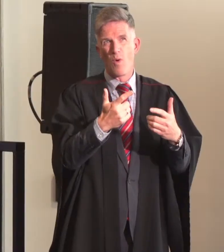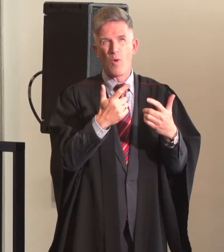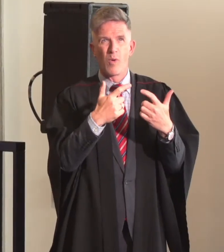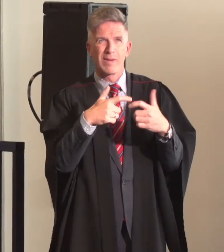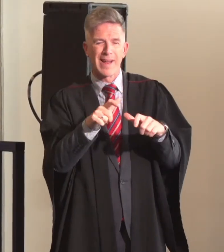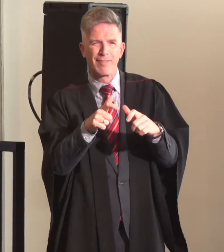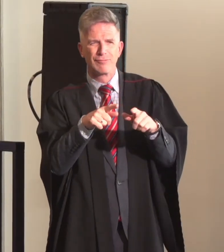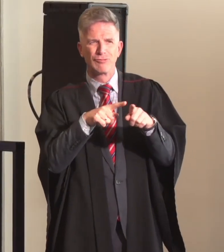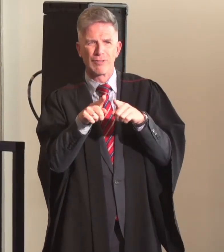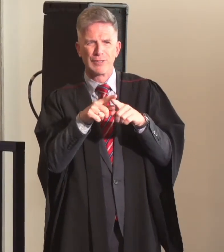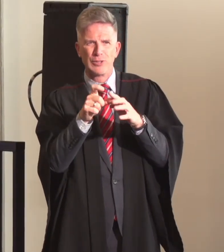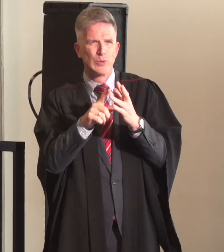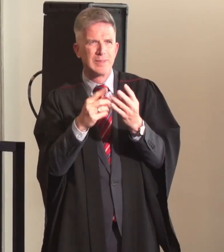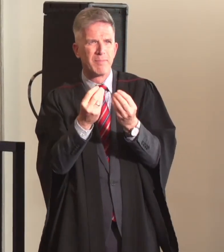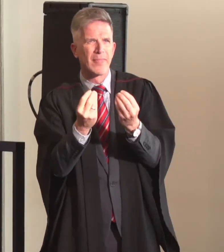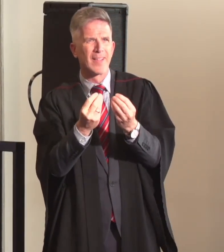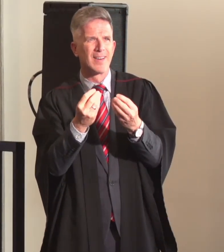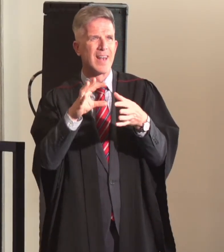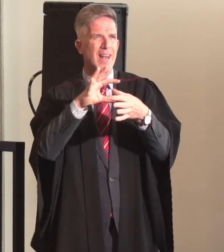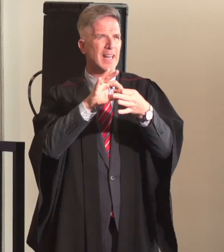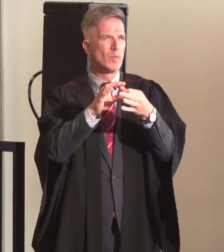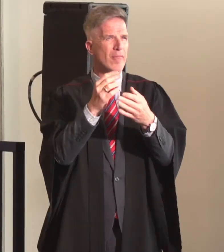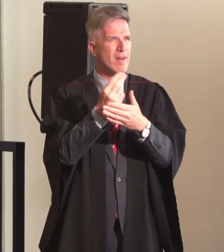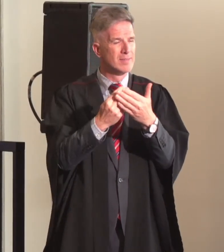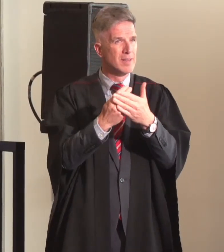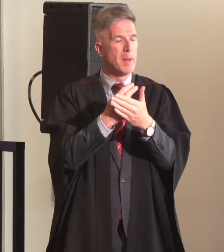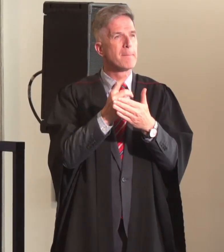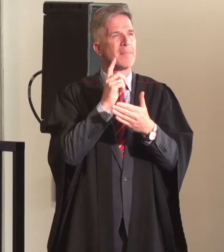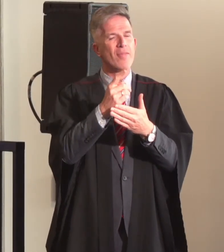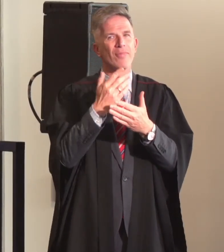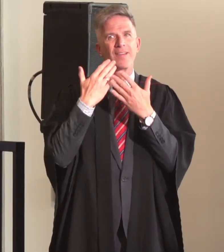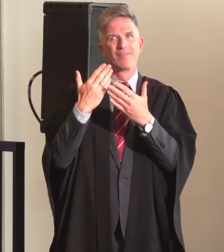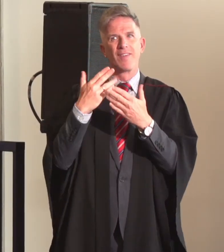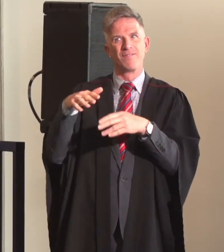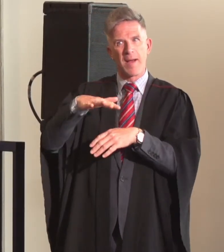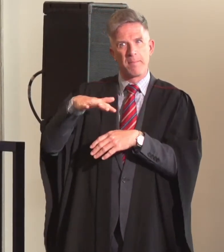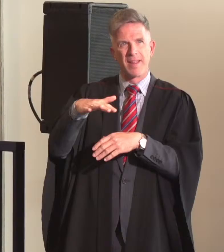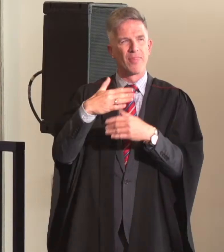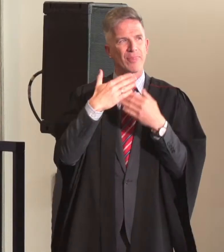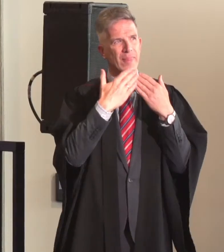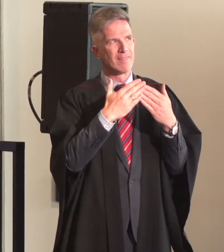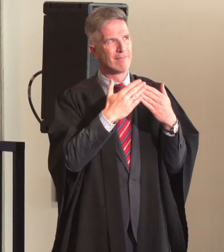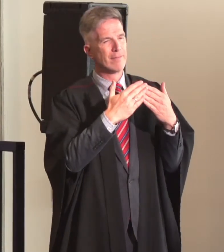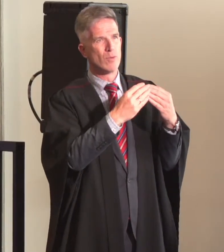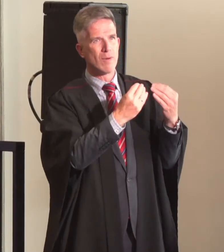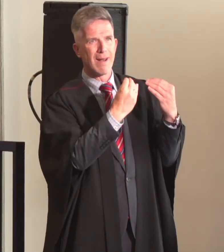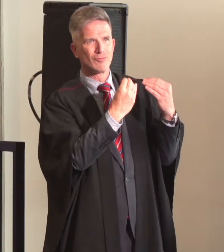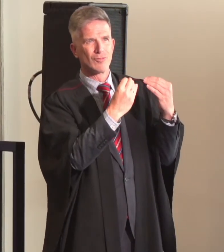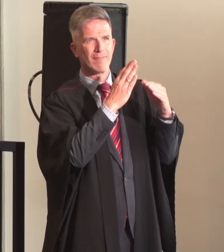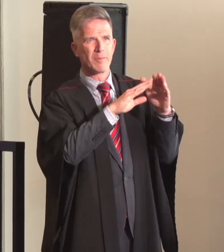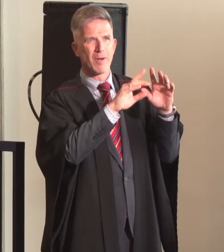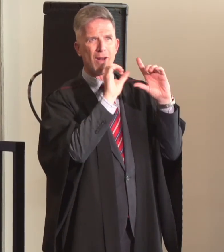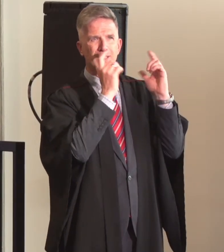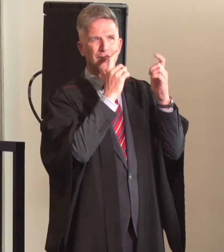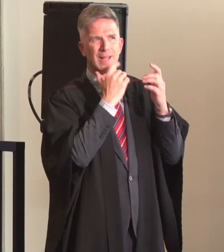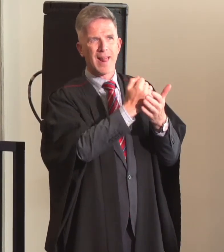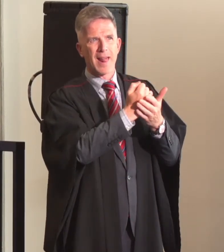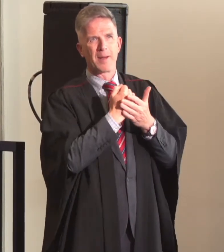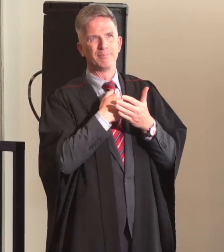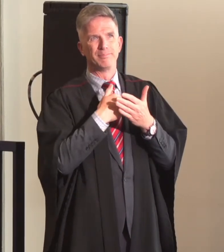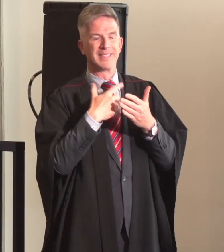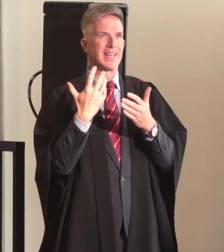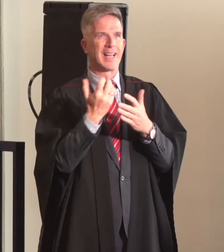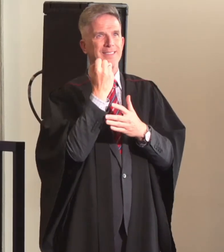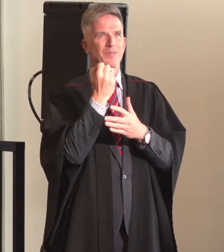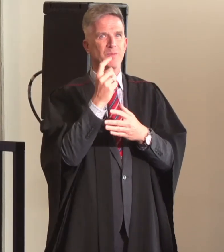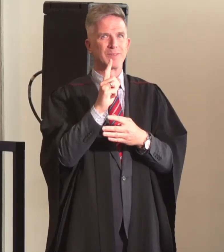had the support from those back home and my college lecturers, and they pushed me to follow through as they saw my potential. And I'm so glad that they did, because I could have been on an entirely